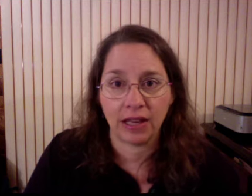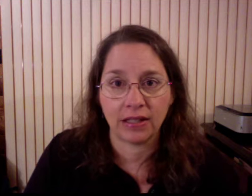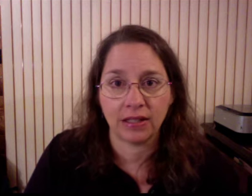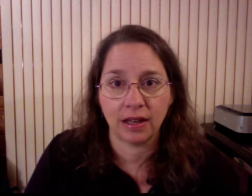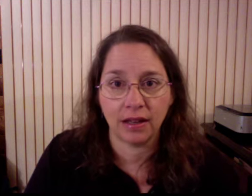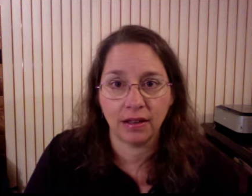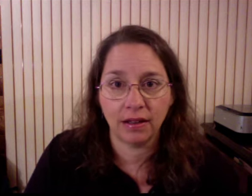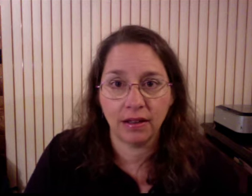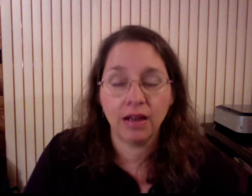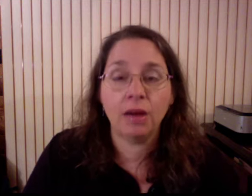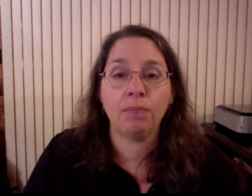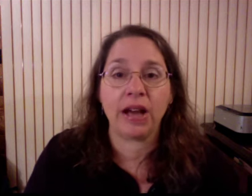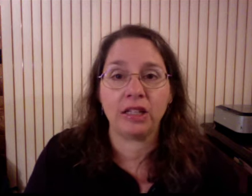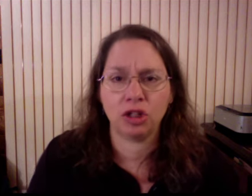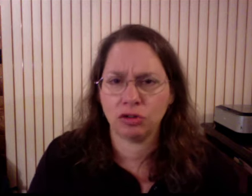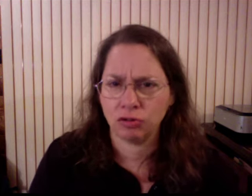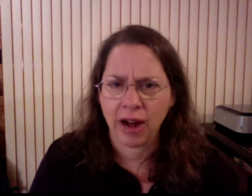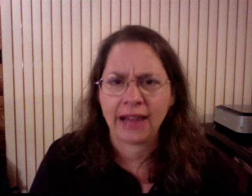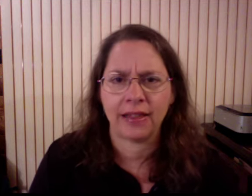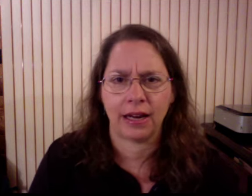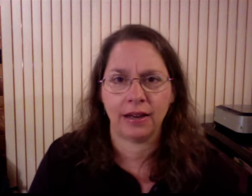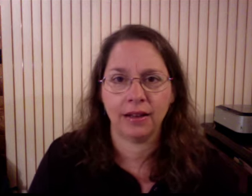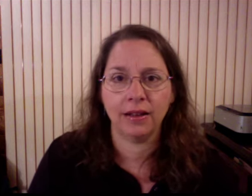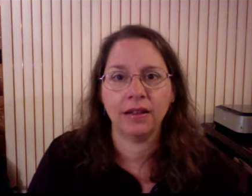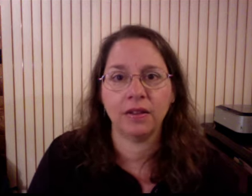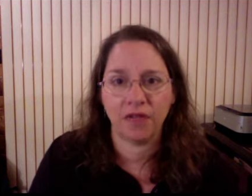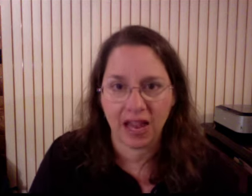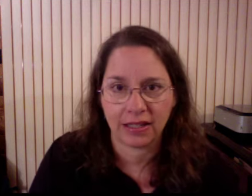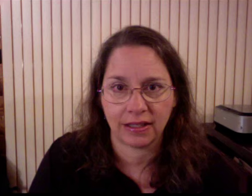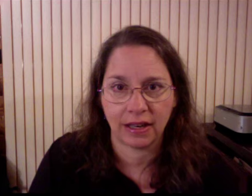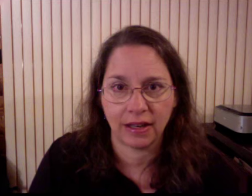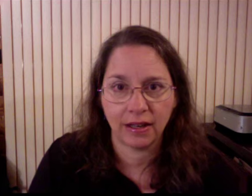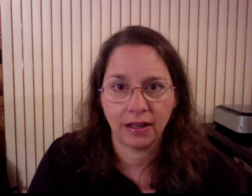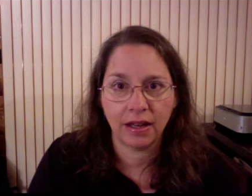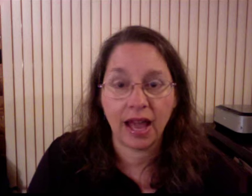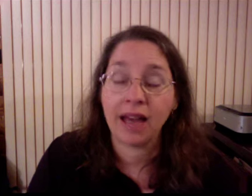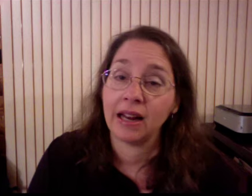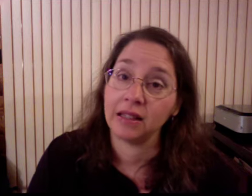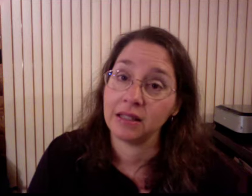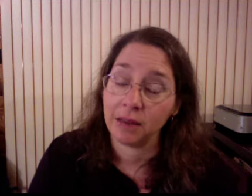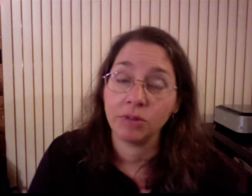fantasy, by strengthening the fantasy, and at the same time,